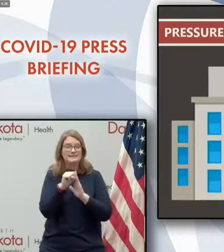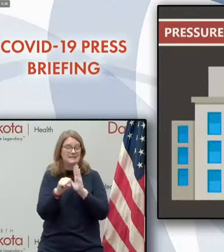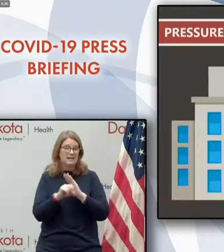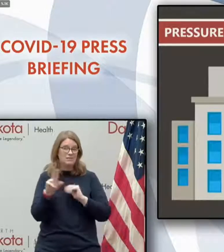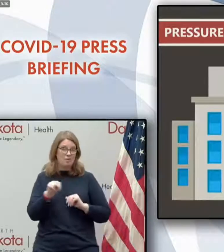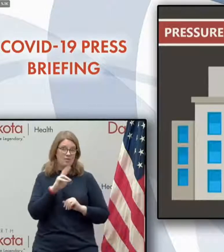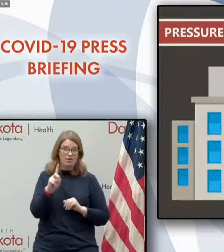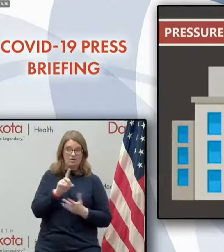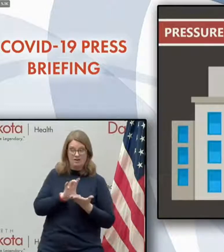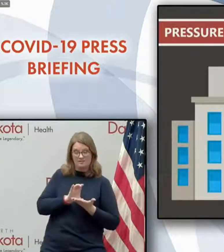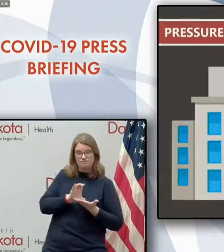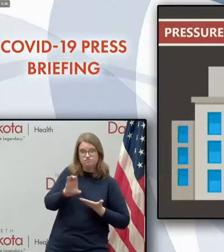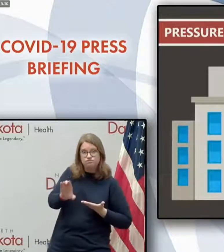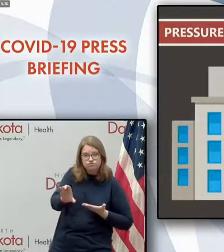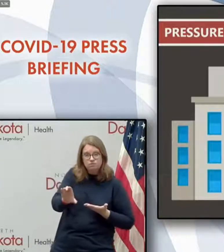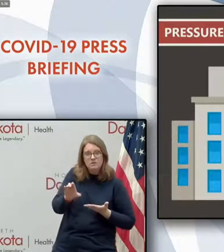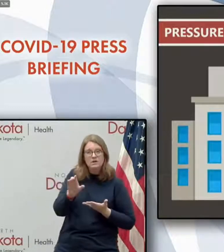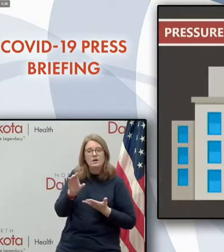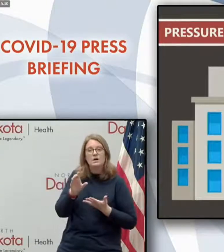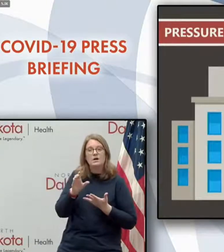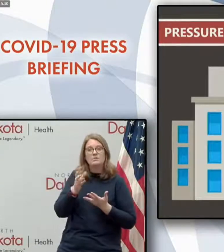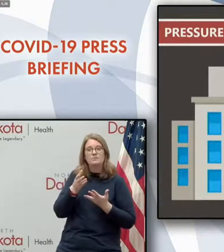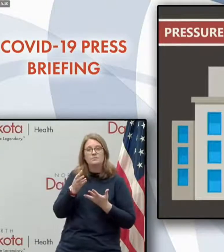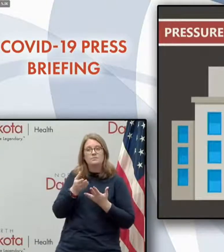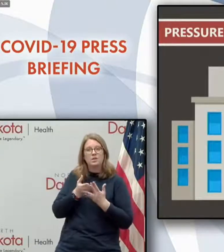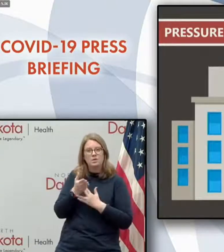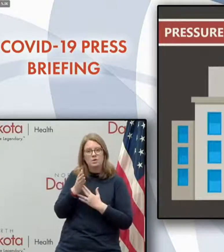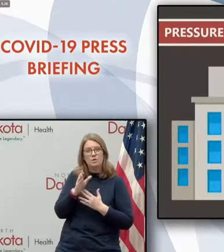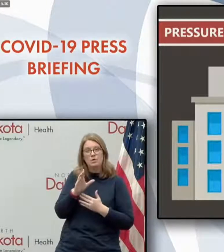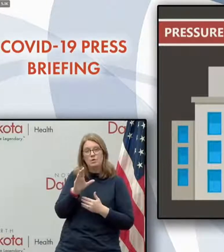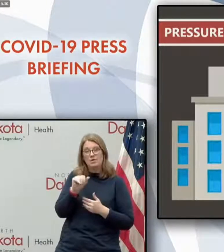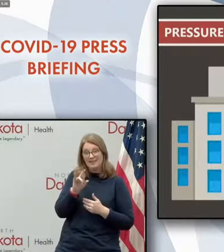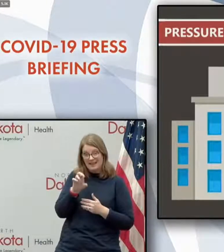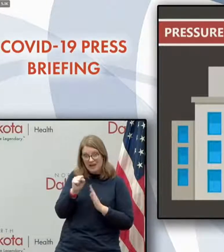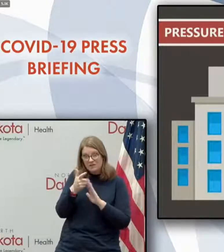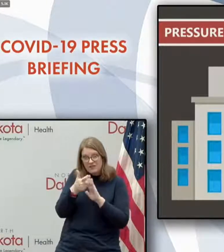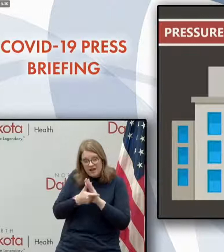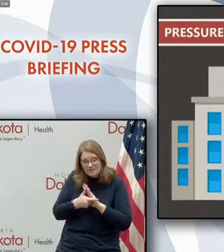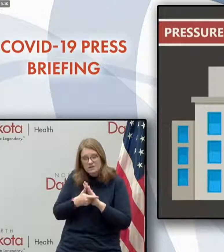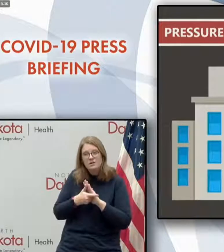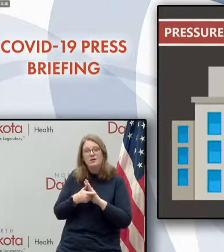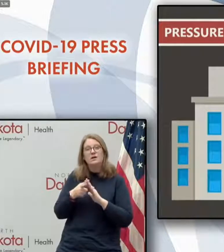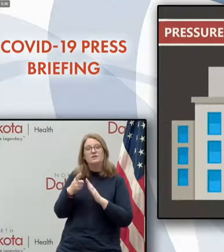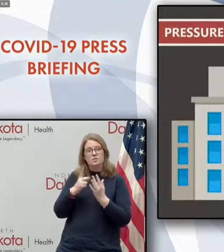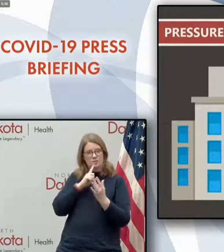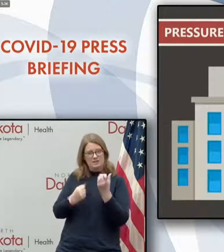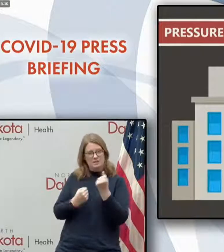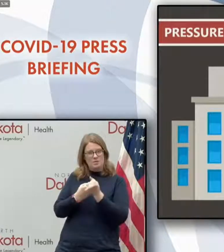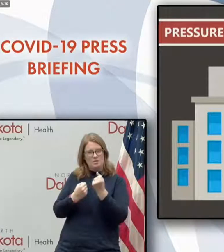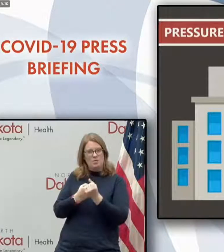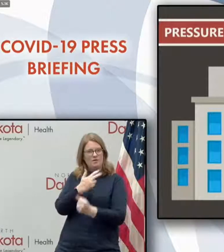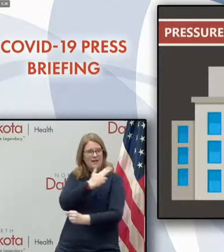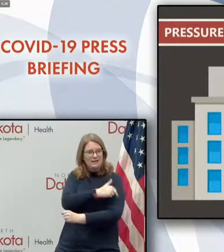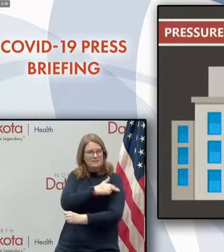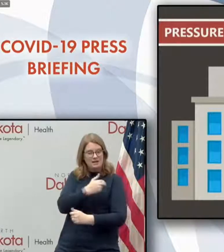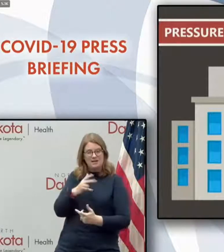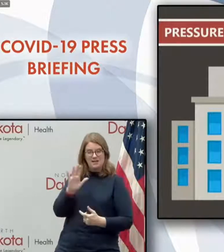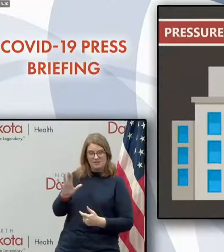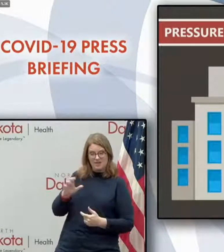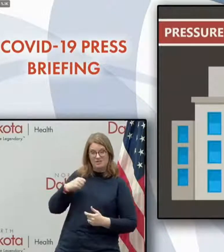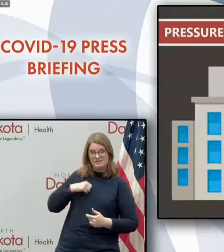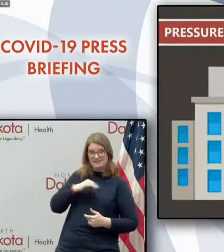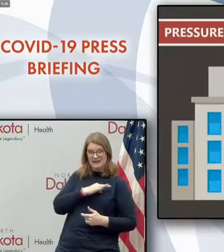has diverted funds through the coronavirus relief funds and others to help support our hospitals and their staffing